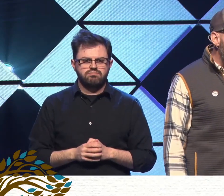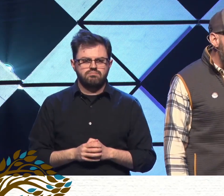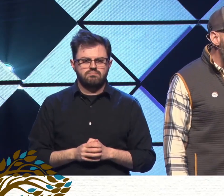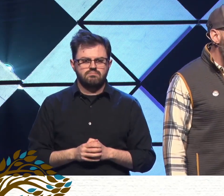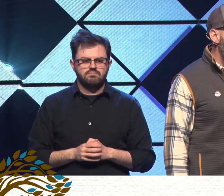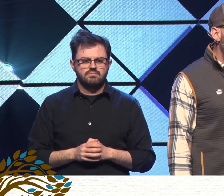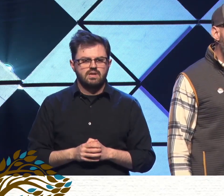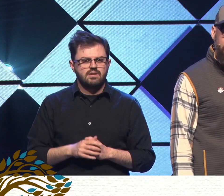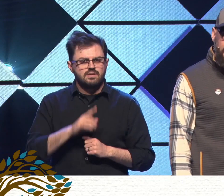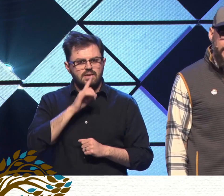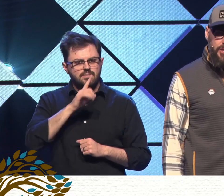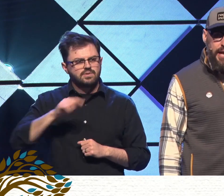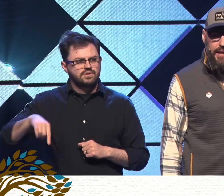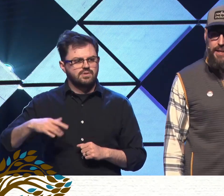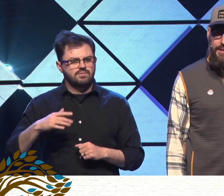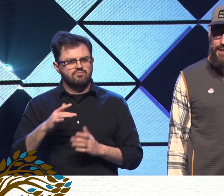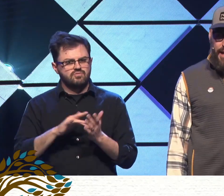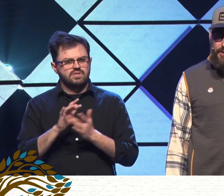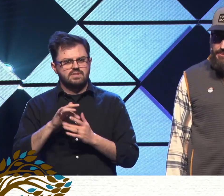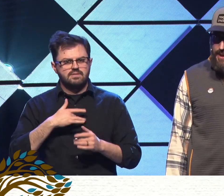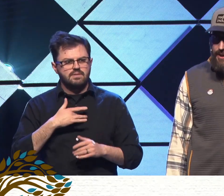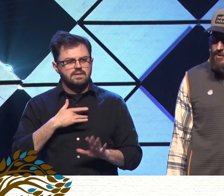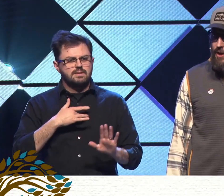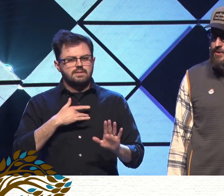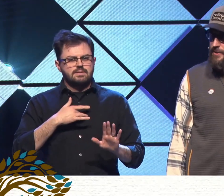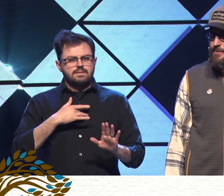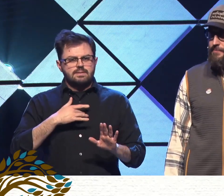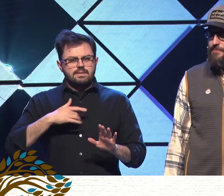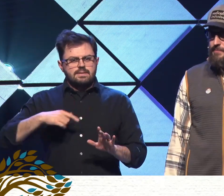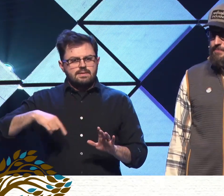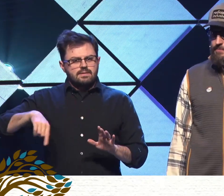I don't doubt that Jesus' voice didn't shake as they nailed him to that